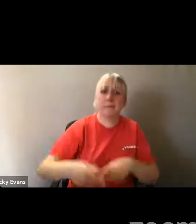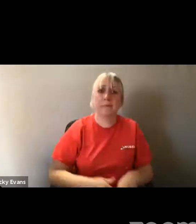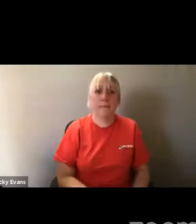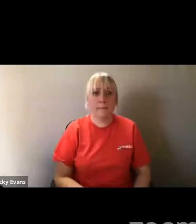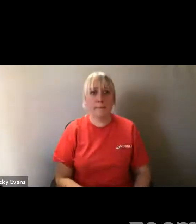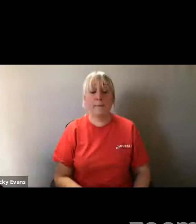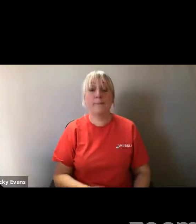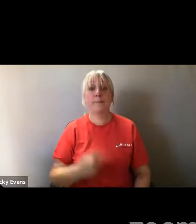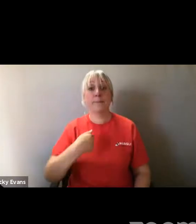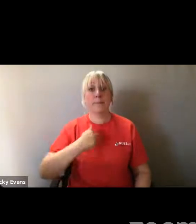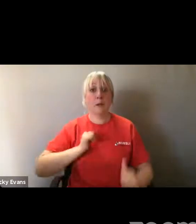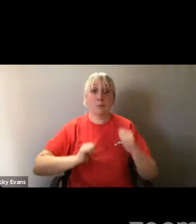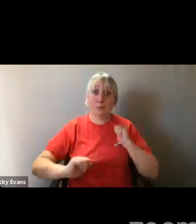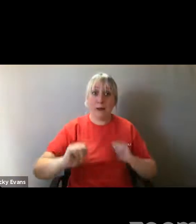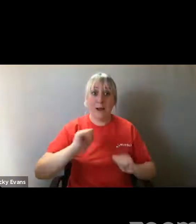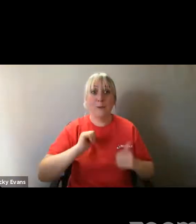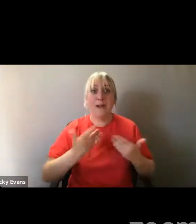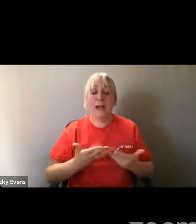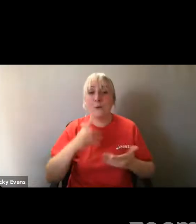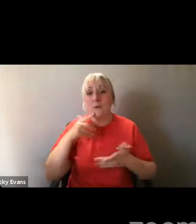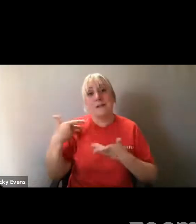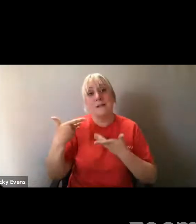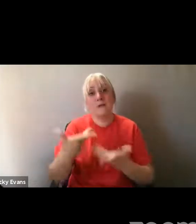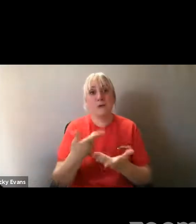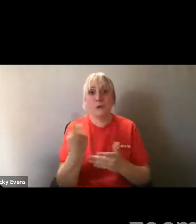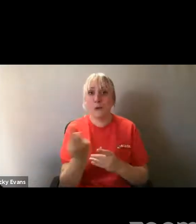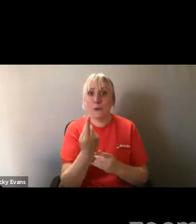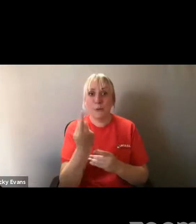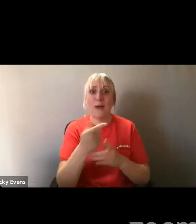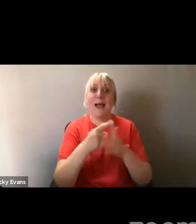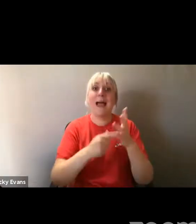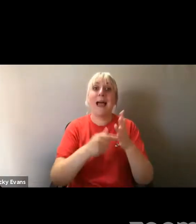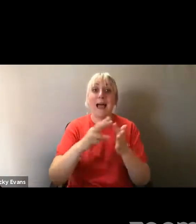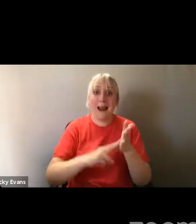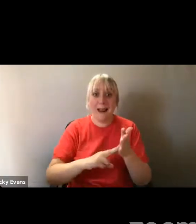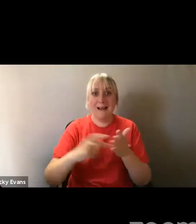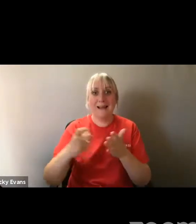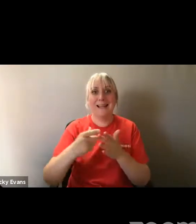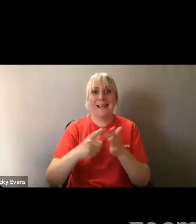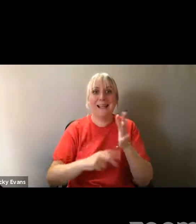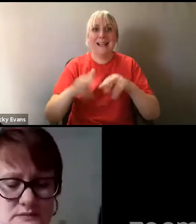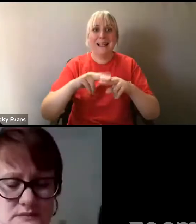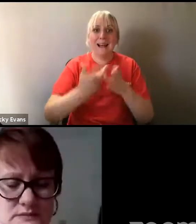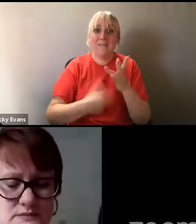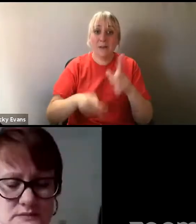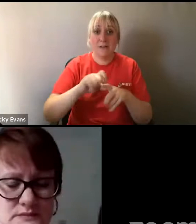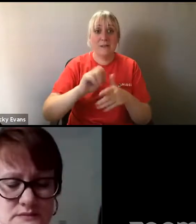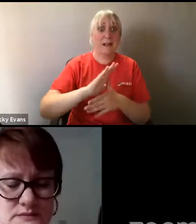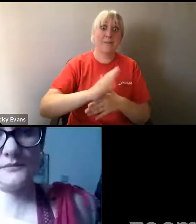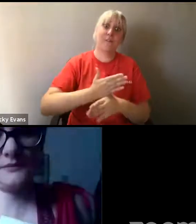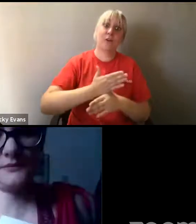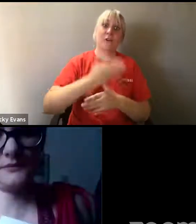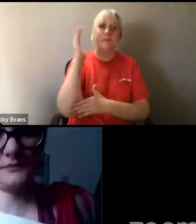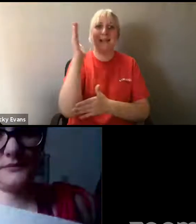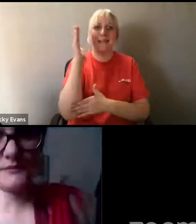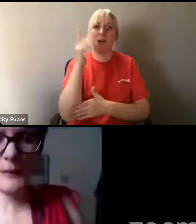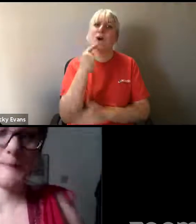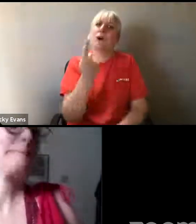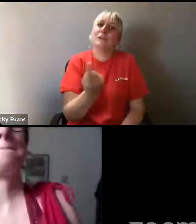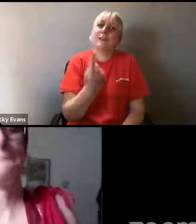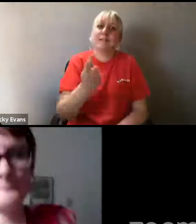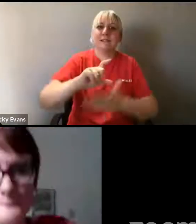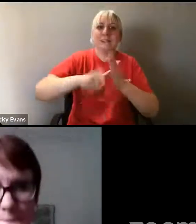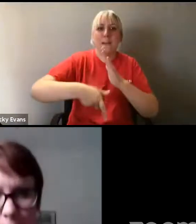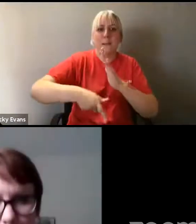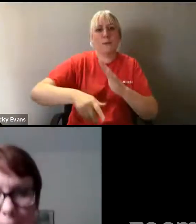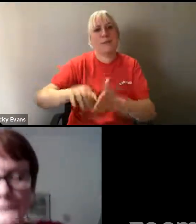proud to introduce Ellen Clifford, who's our first speaker, who's a disabled activist on the DPAC